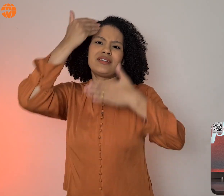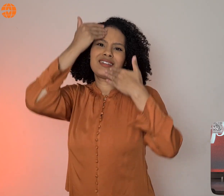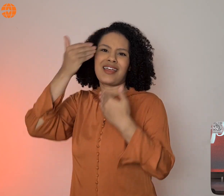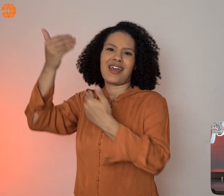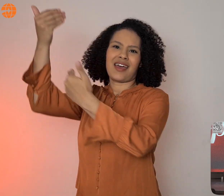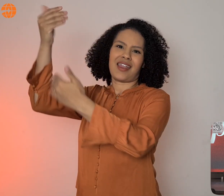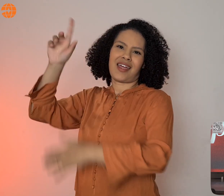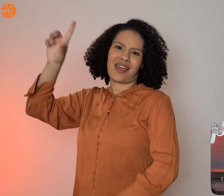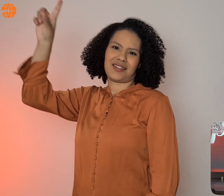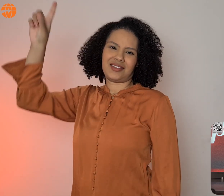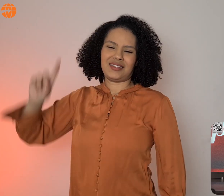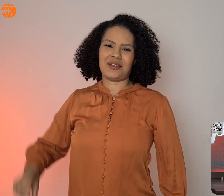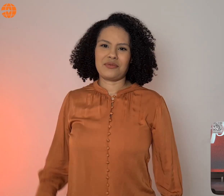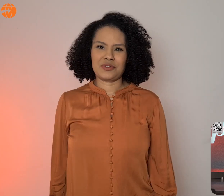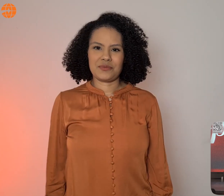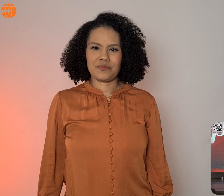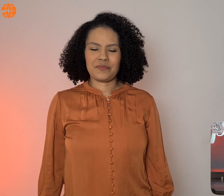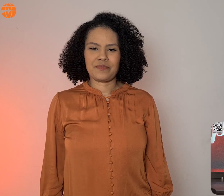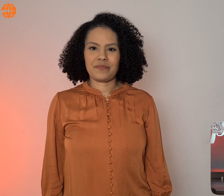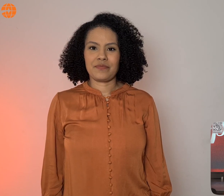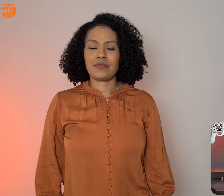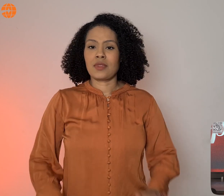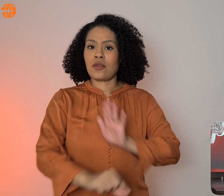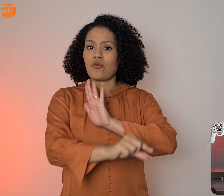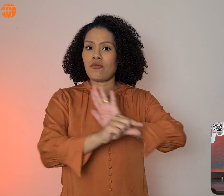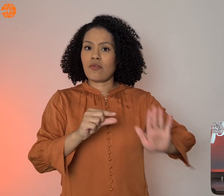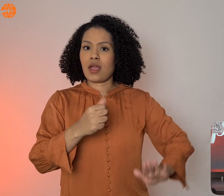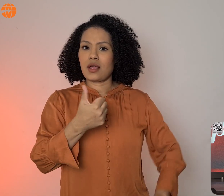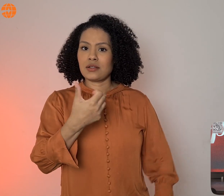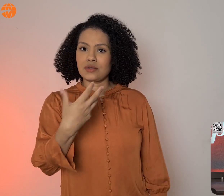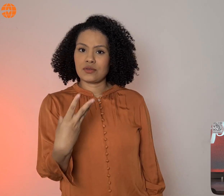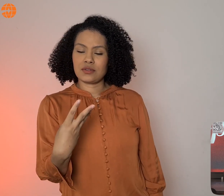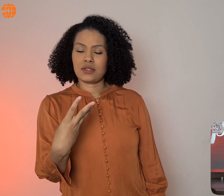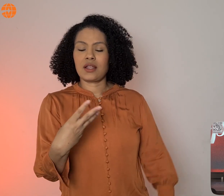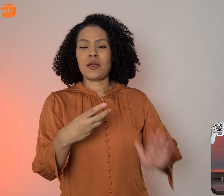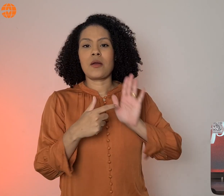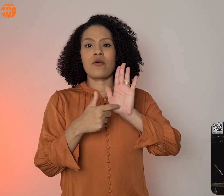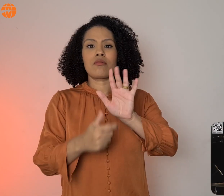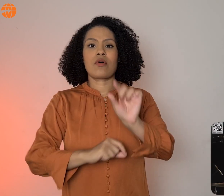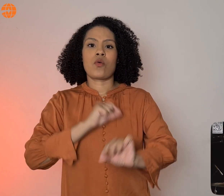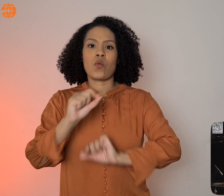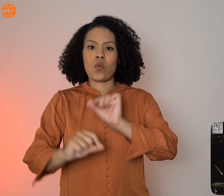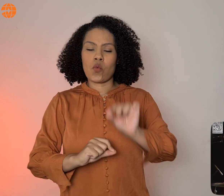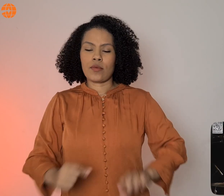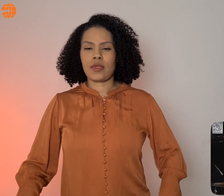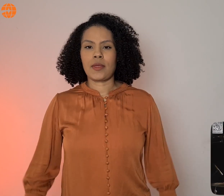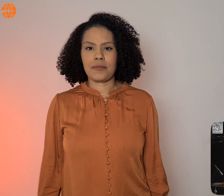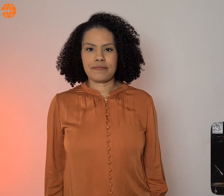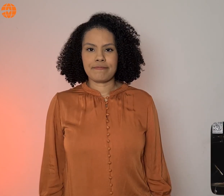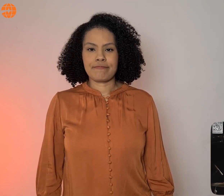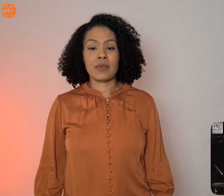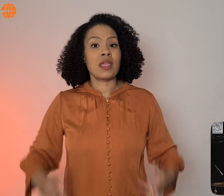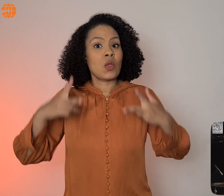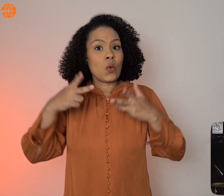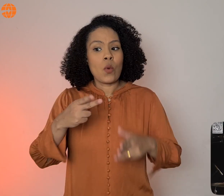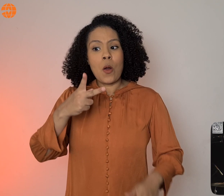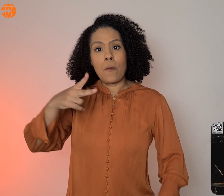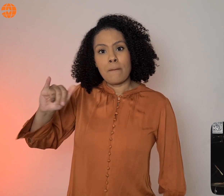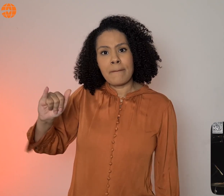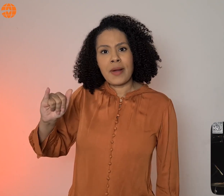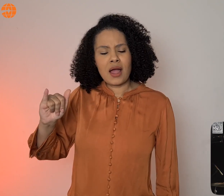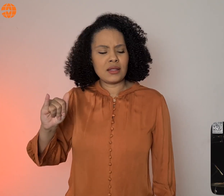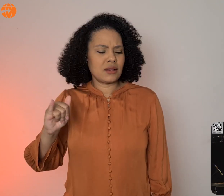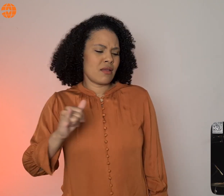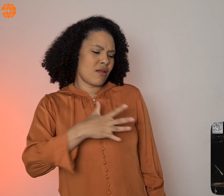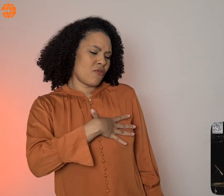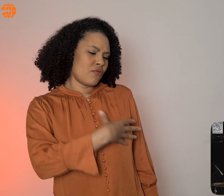somos tão gratos. Look at the next thing, verse 13. Olha o que diz o verso 13. As a father shows compassion to his children, so the Lord